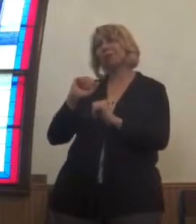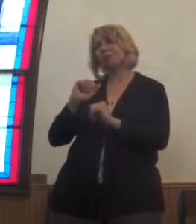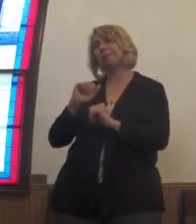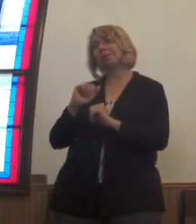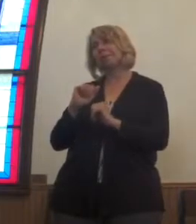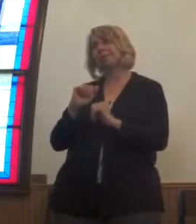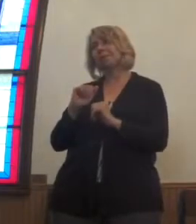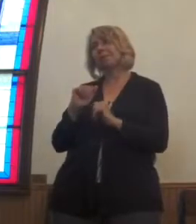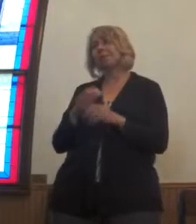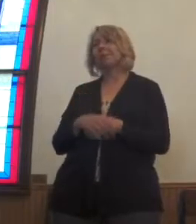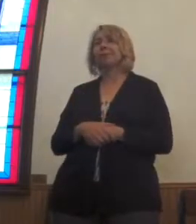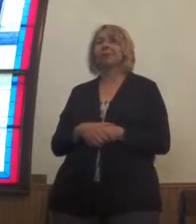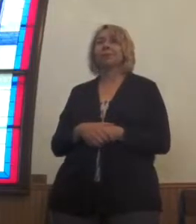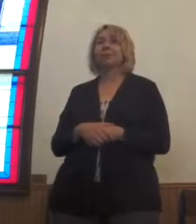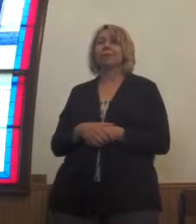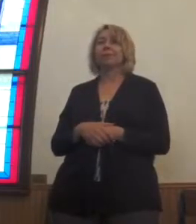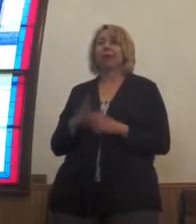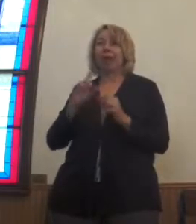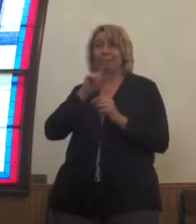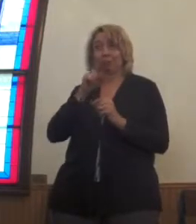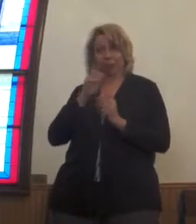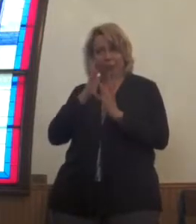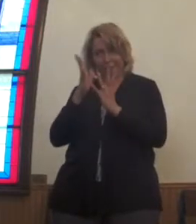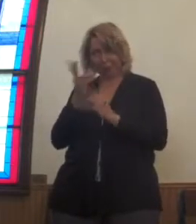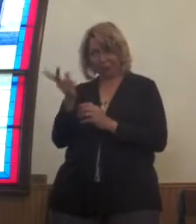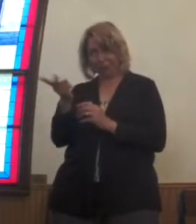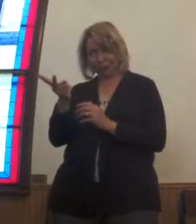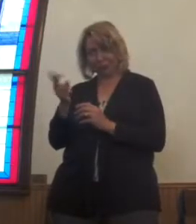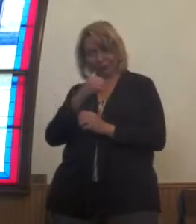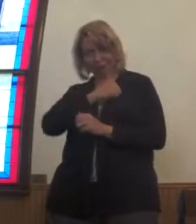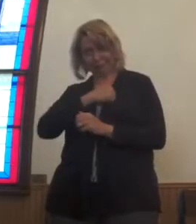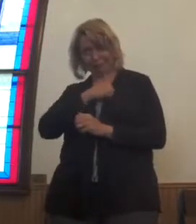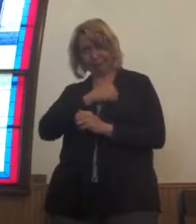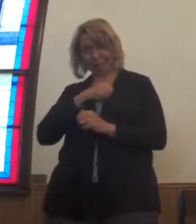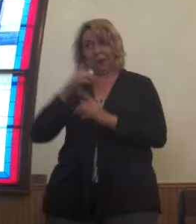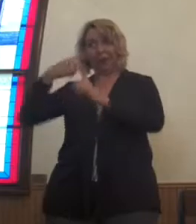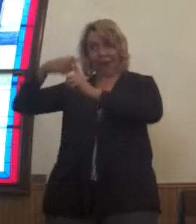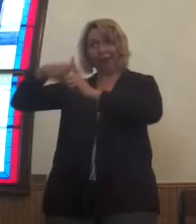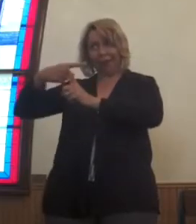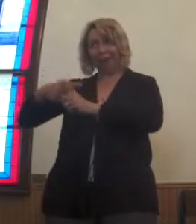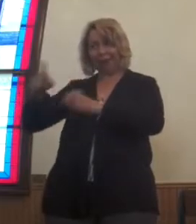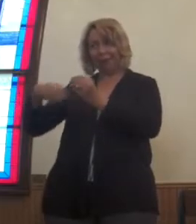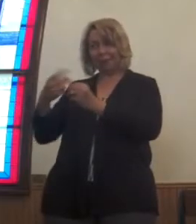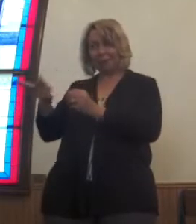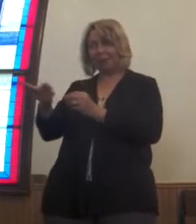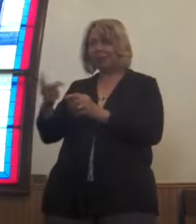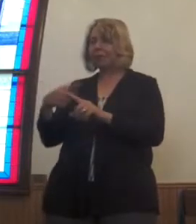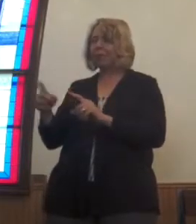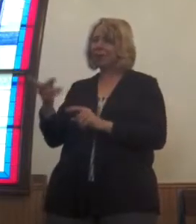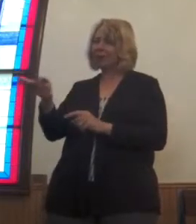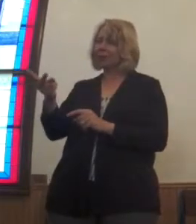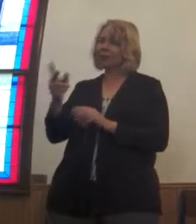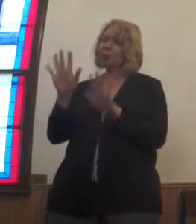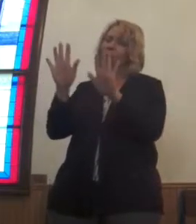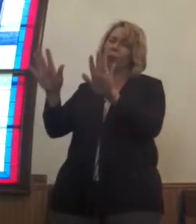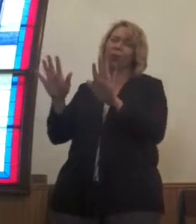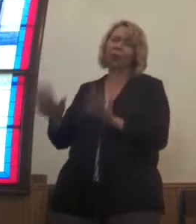you know, I'm sure I'm embarrassing them, but at the same point, we'll tell you that the list goes on of the attributes that these two